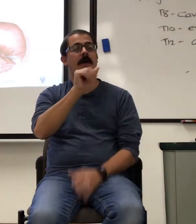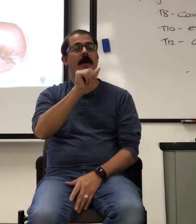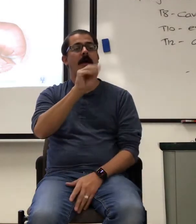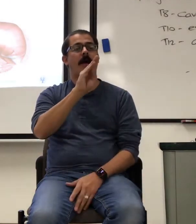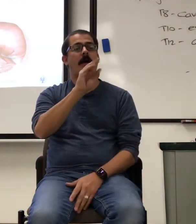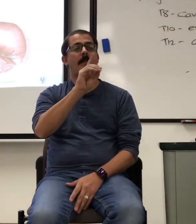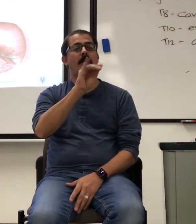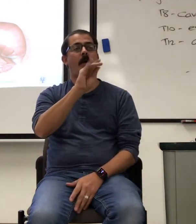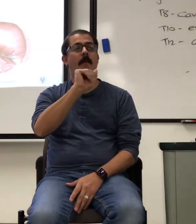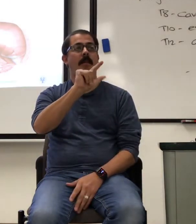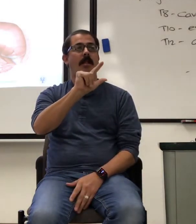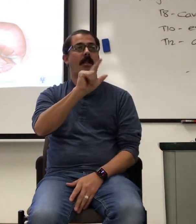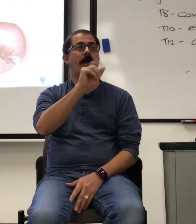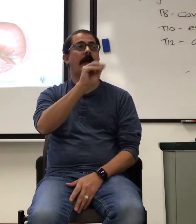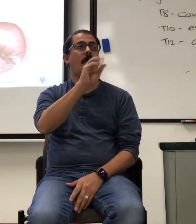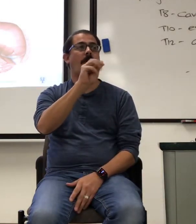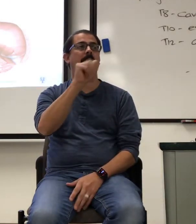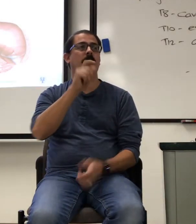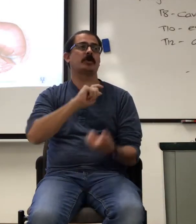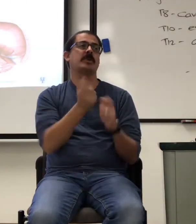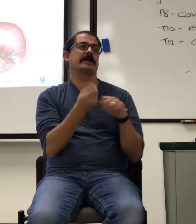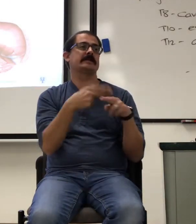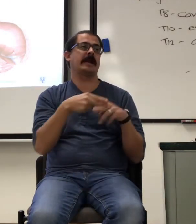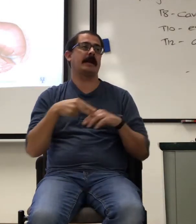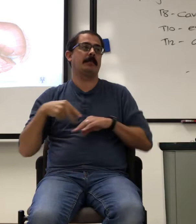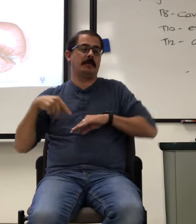abdominal aorta.